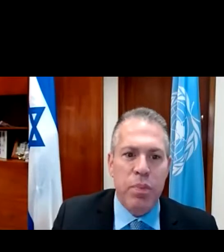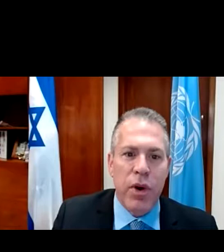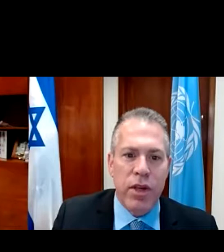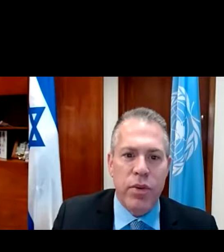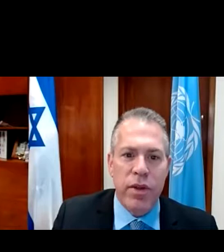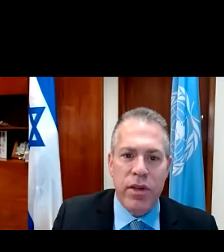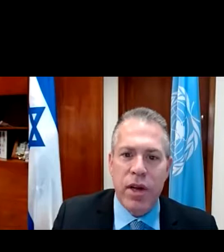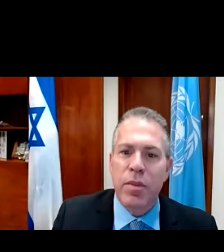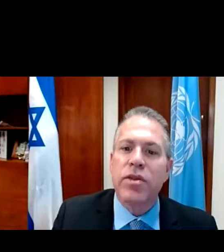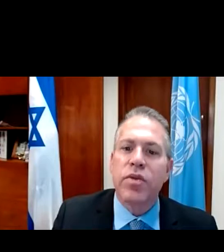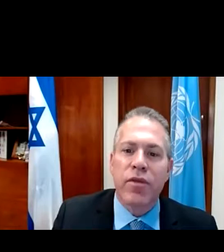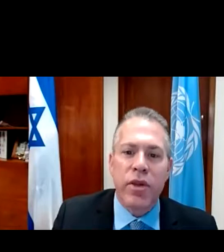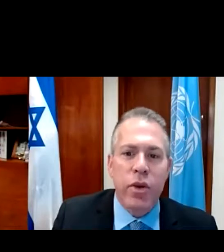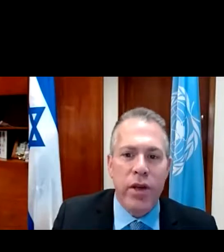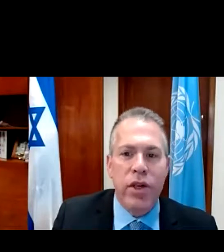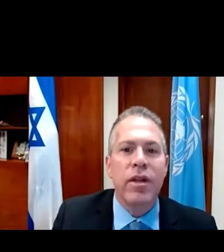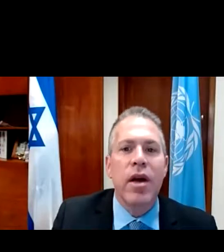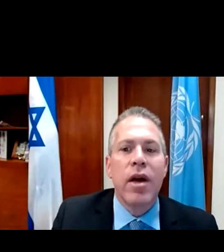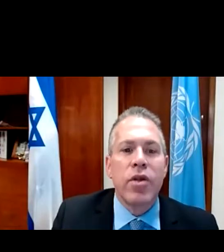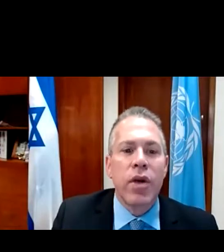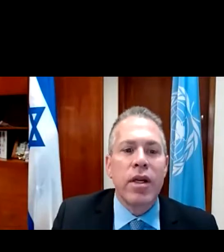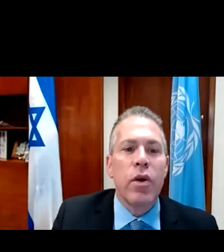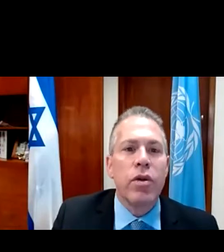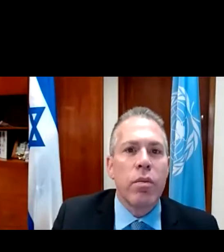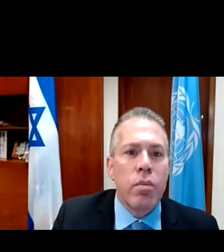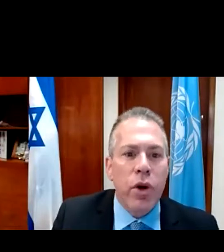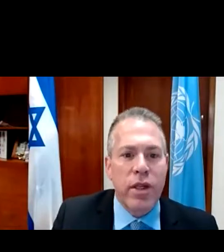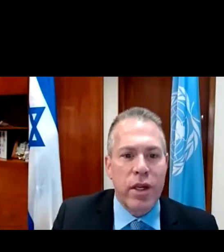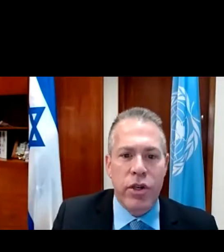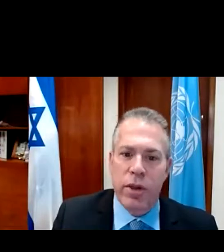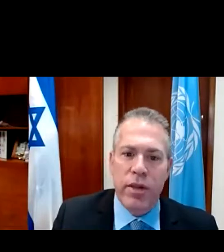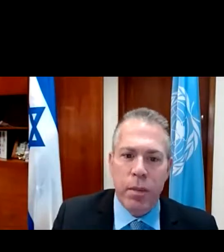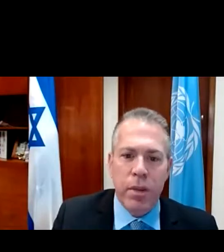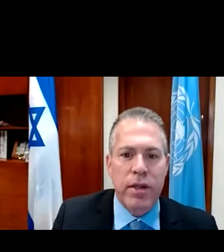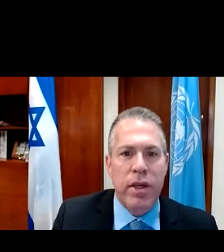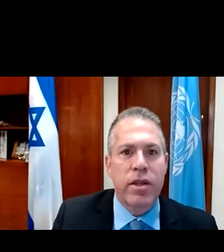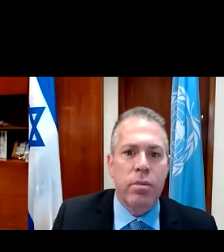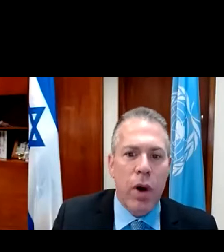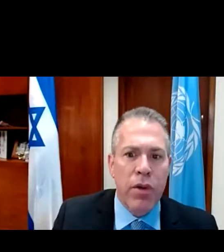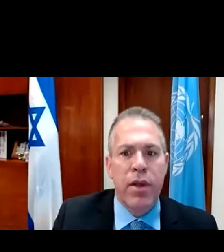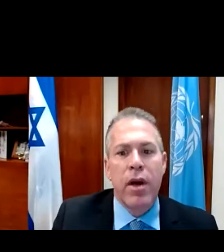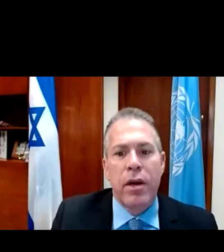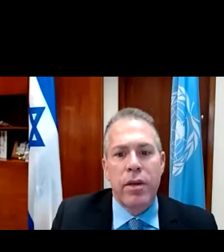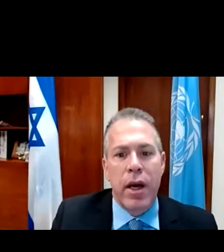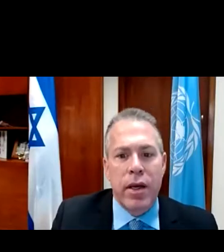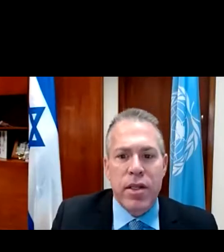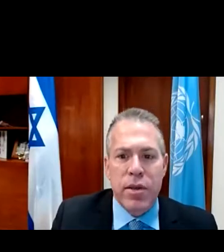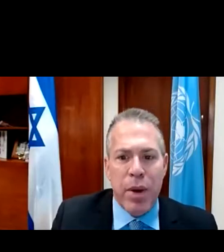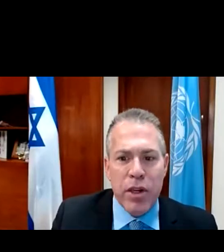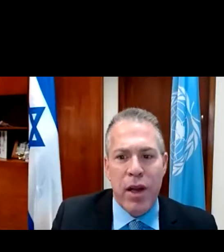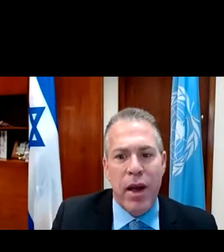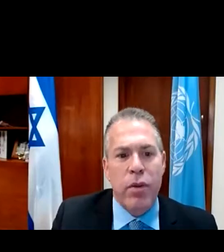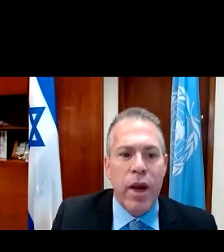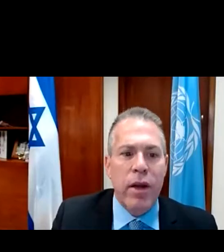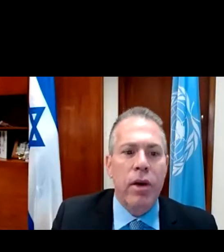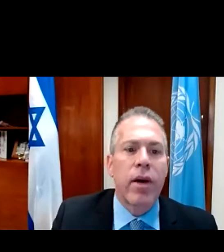leads a project with Israel's Ministry of Education to include more teachers with disabilities in both the